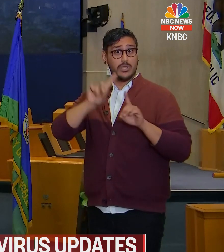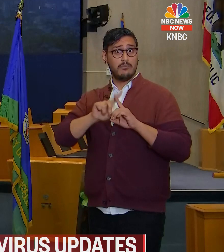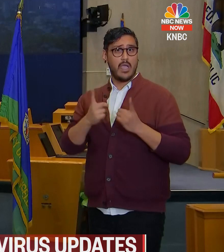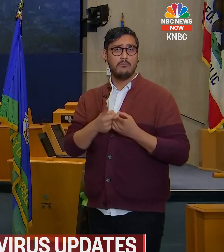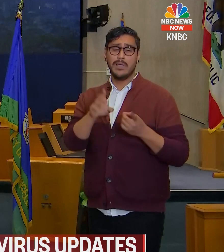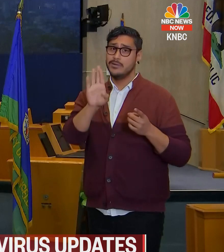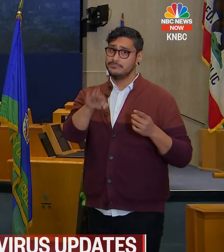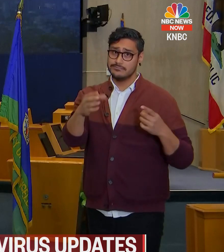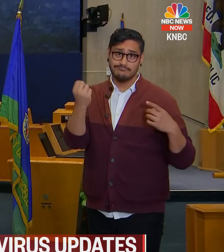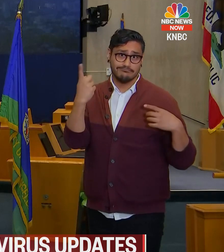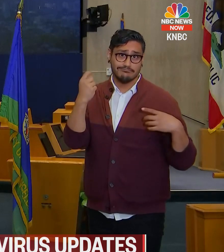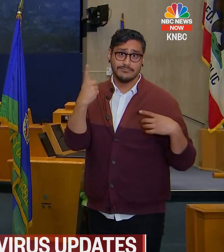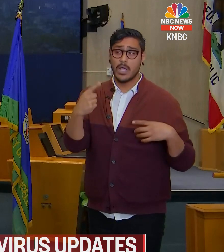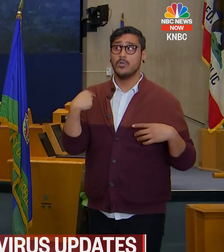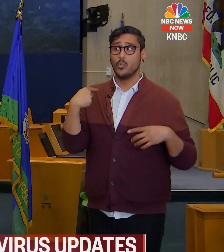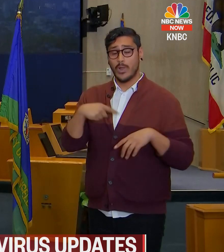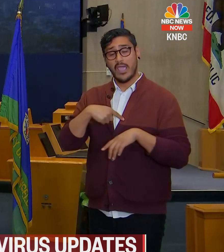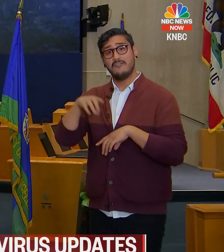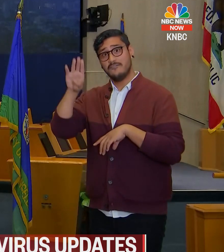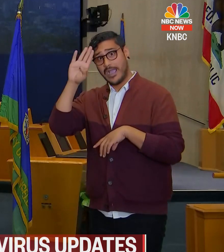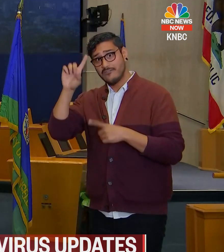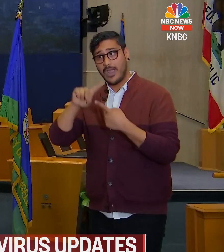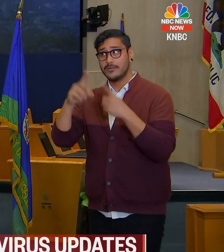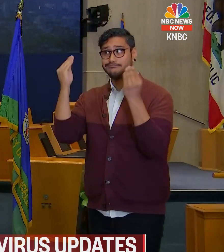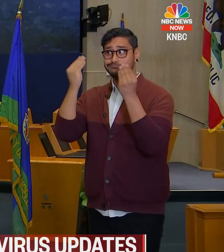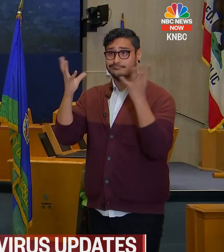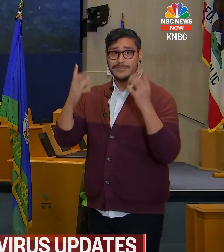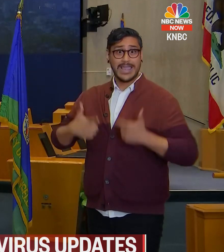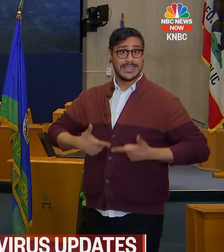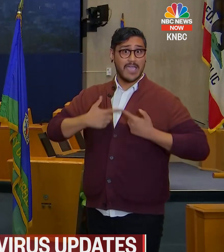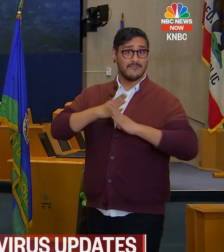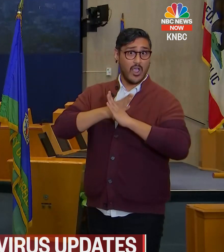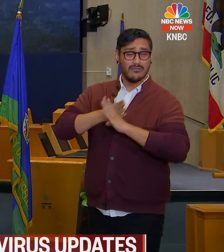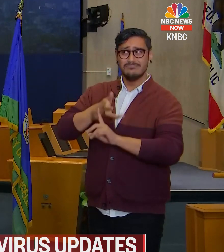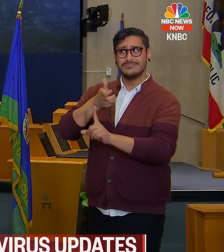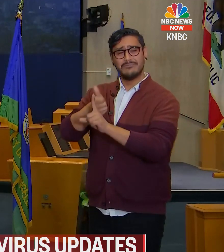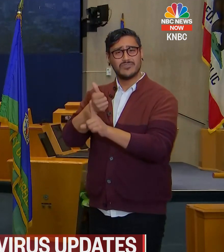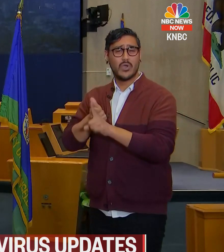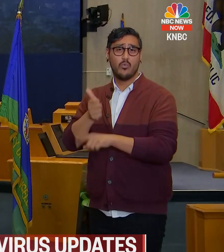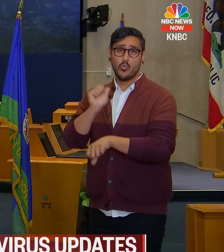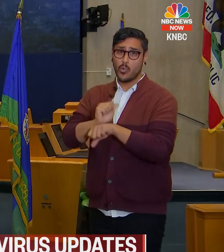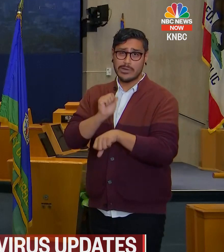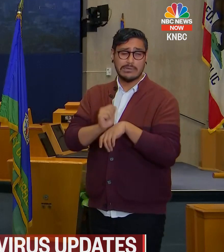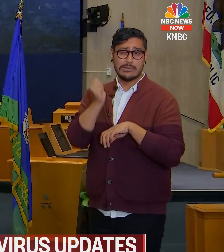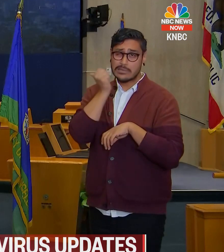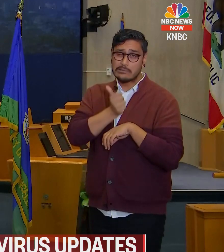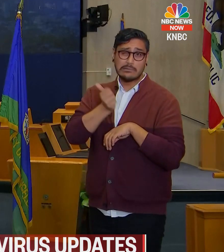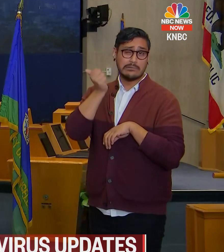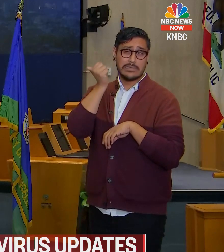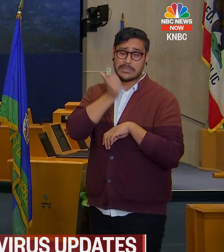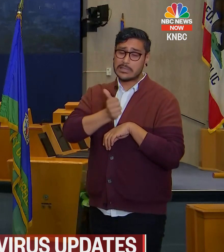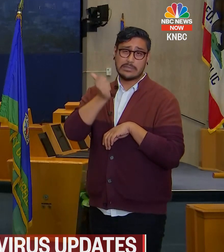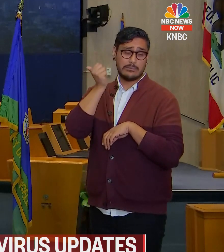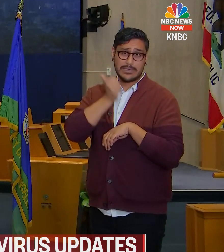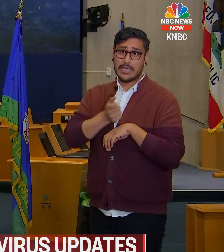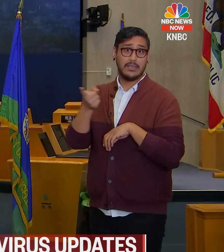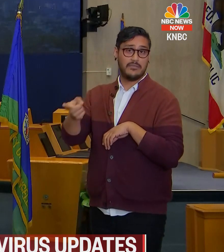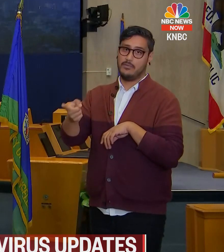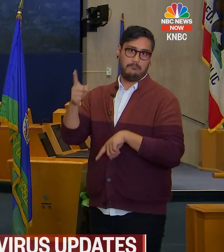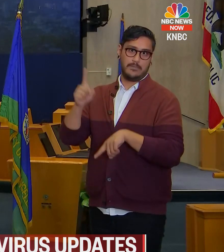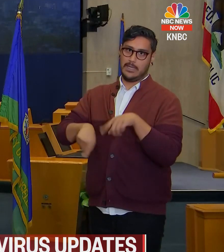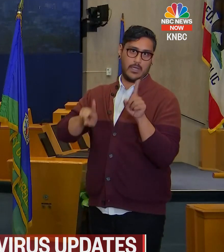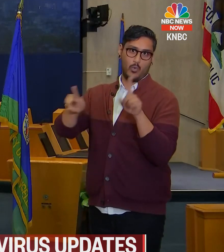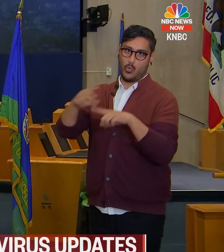and firefighter paramedics and lifeguards that are working multiple days in a row at work. They're unable to go